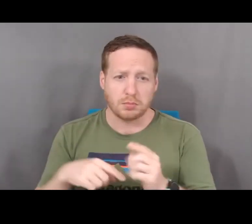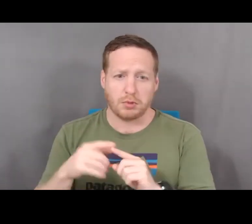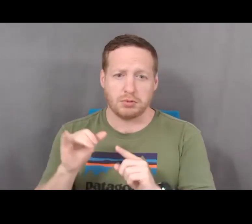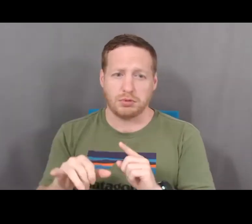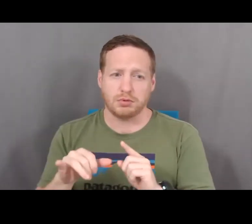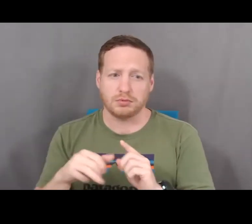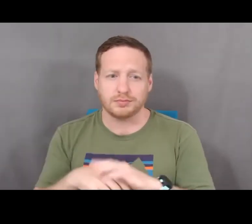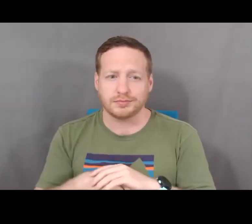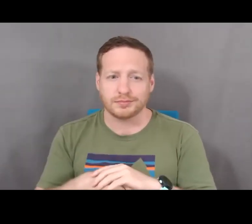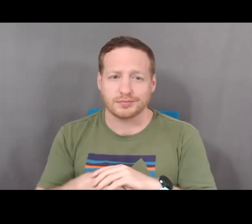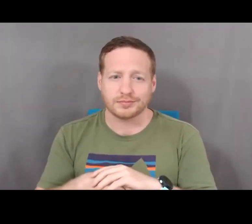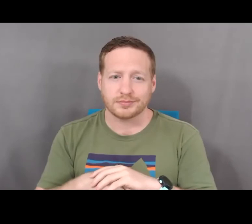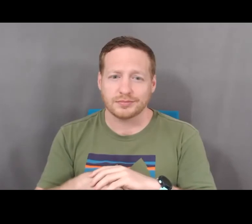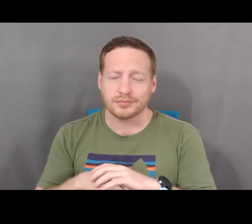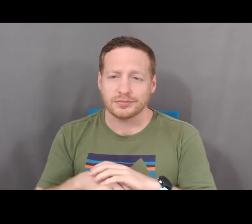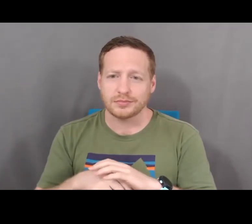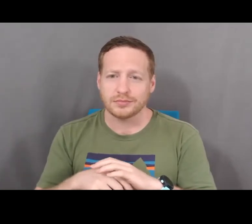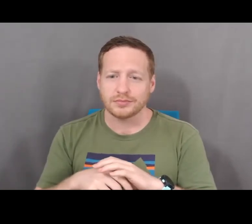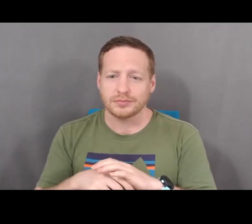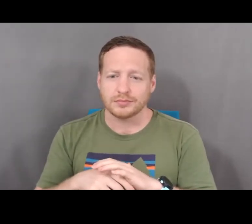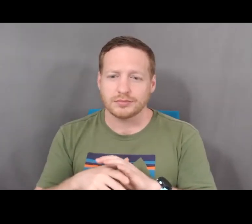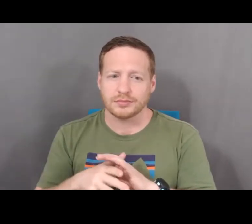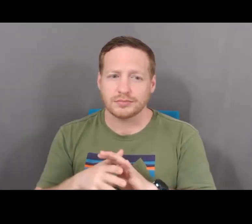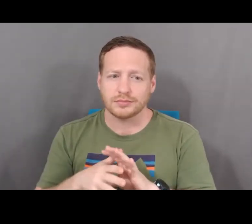Does others have any comments or questions about that?